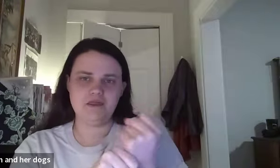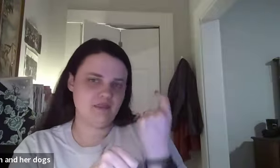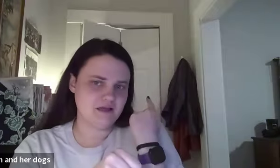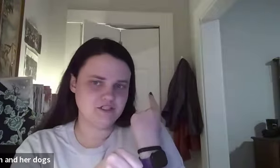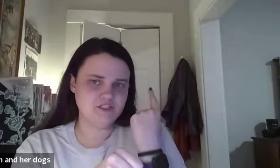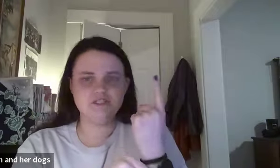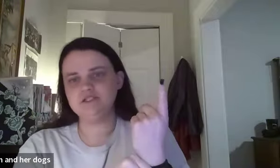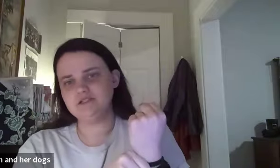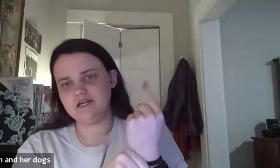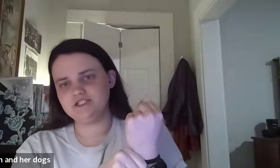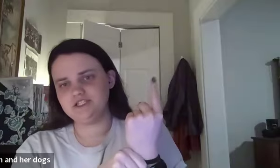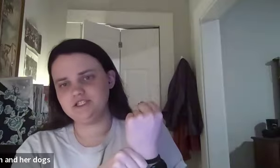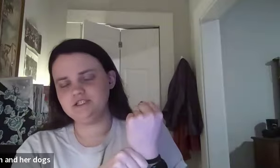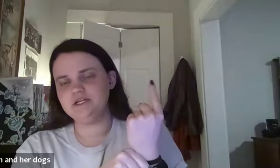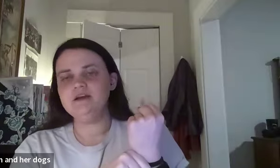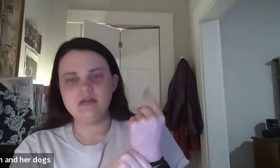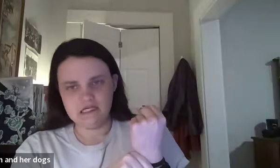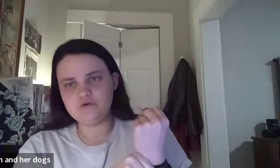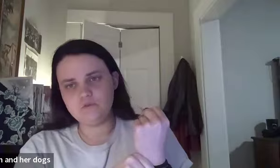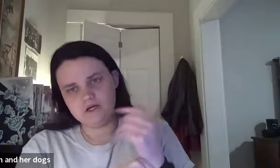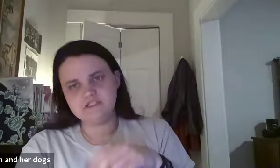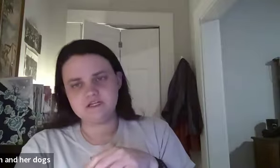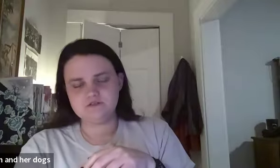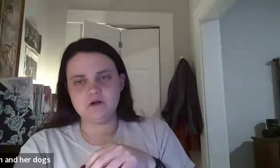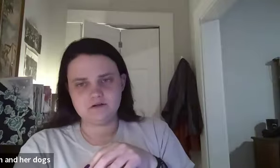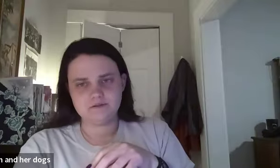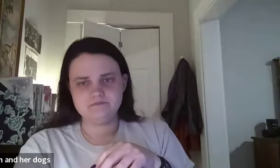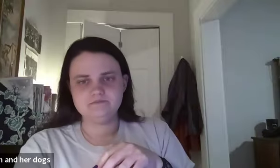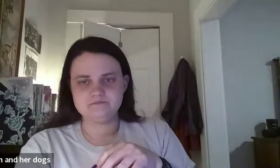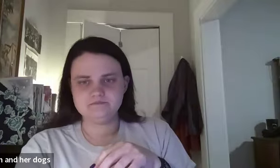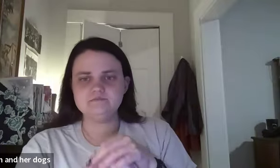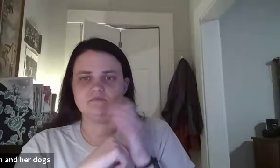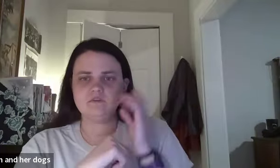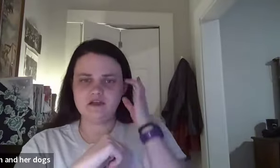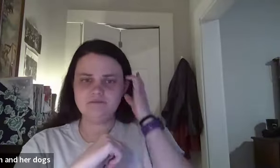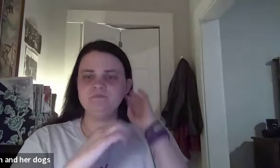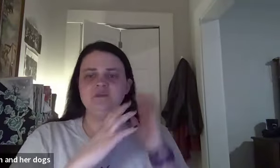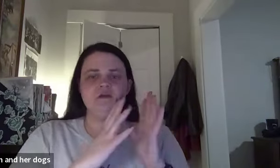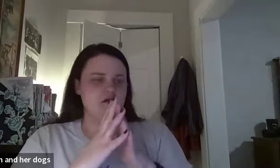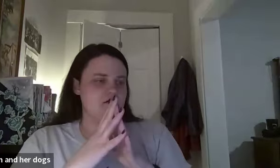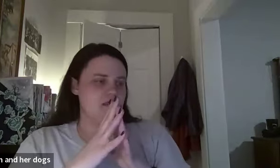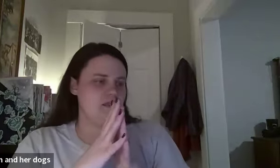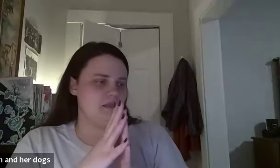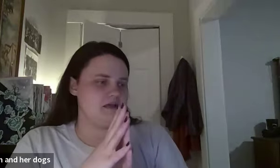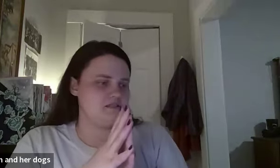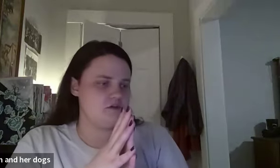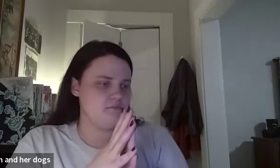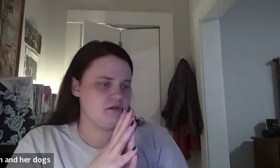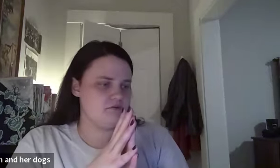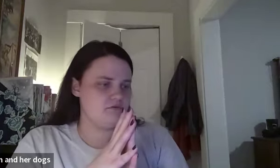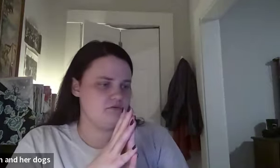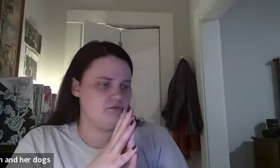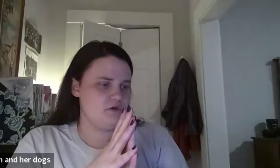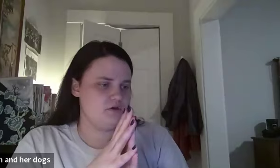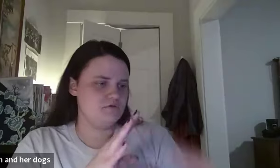one, last year, either one does work. Okay. All right. Let's go back through